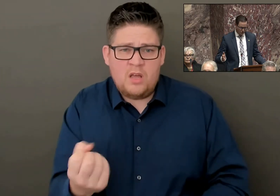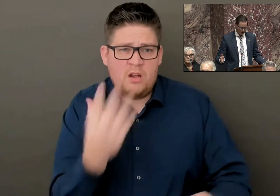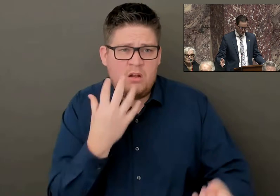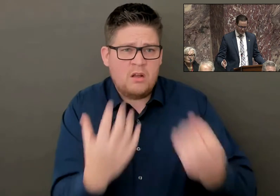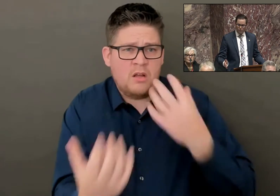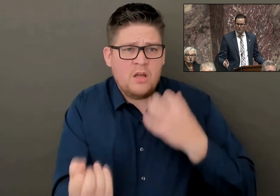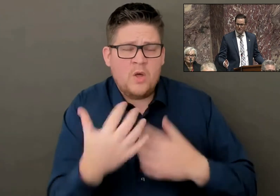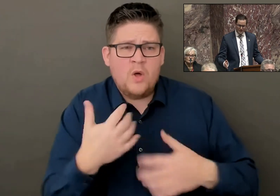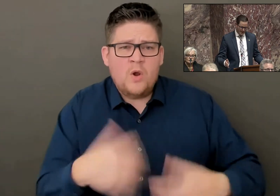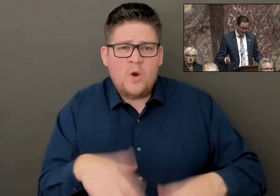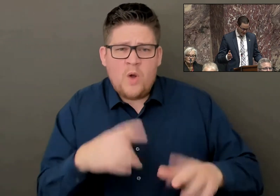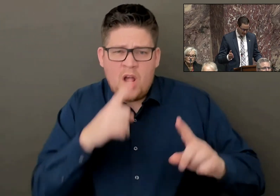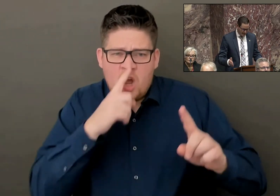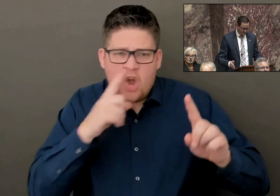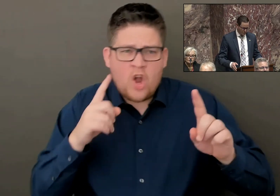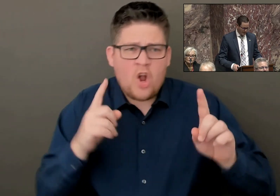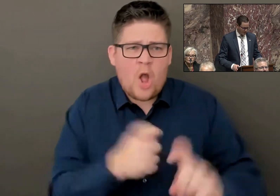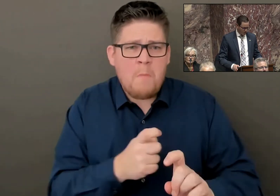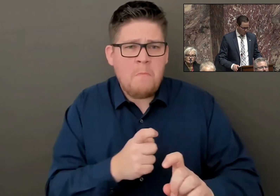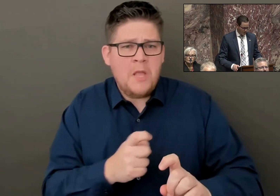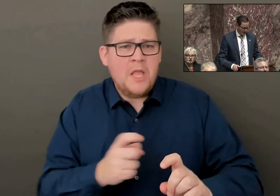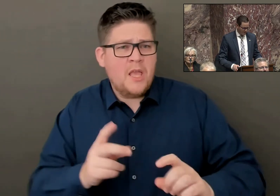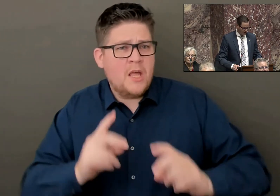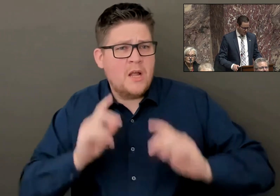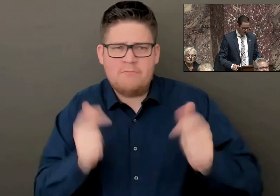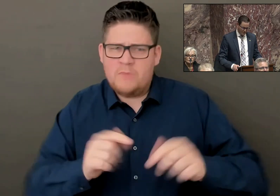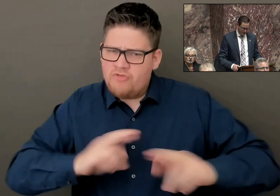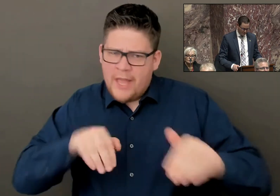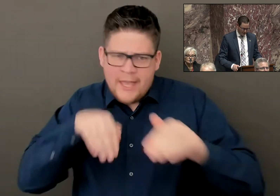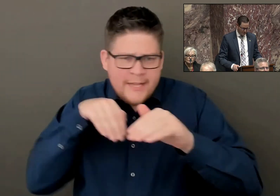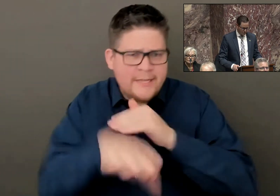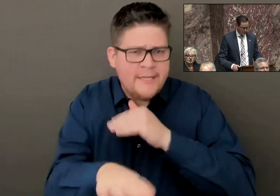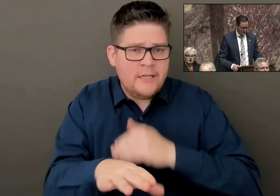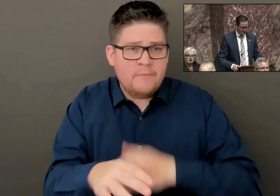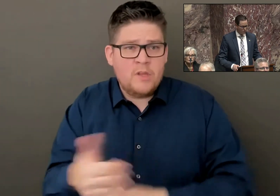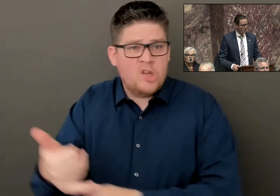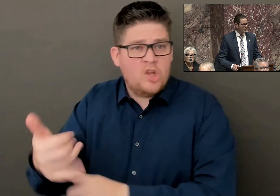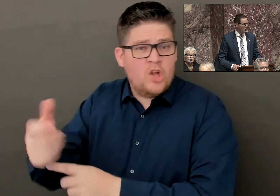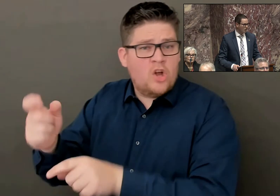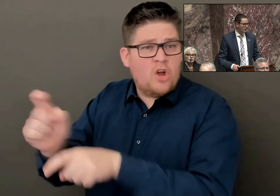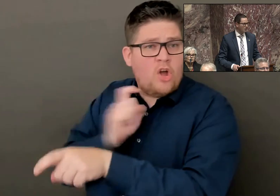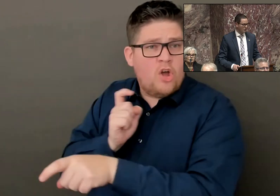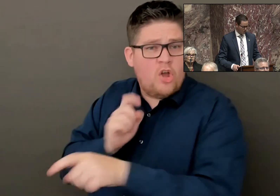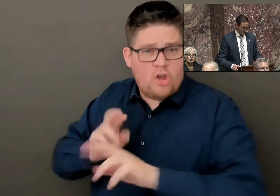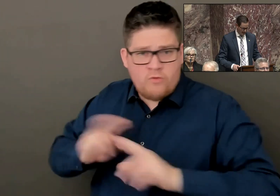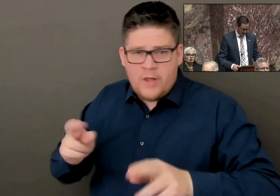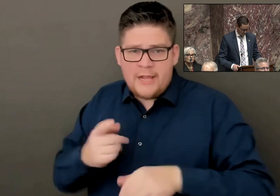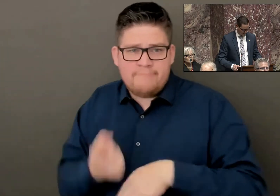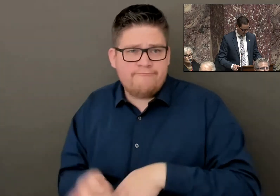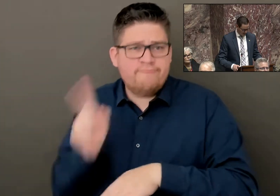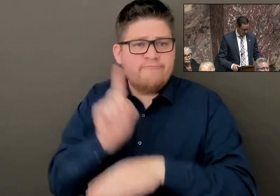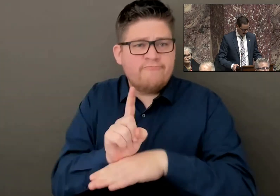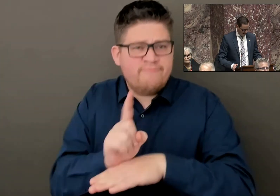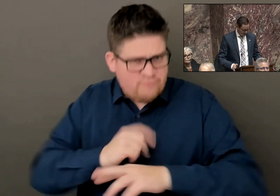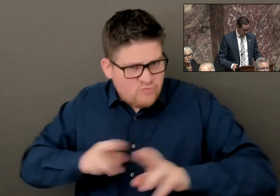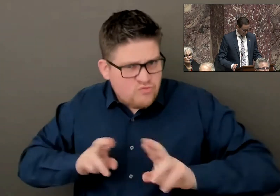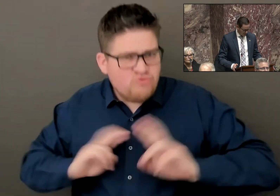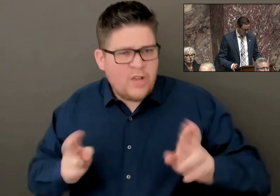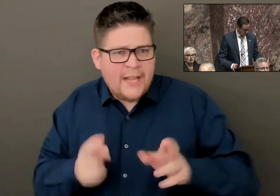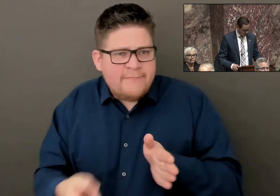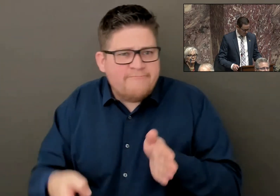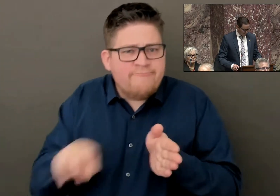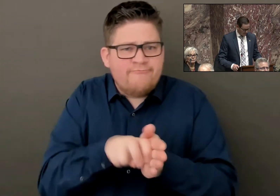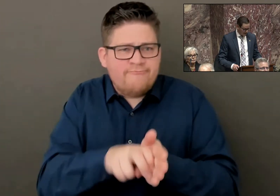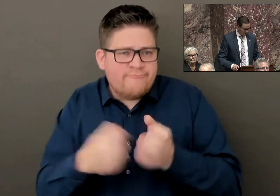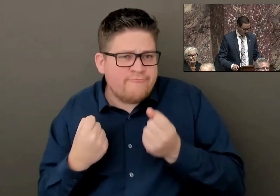to having trucks and equipment safe and ready to go, and having trained firefighters on the scene working hard on our behalf. As